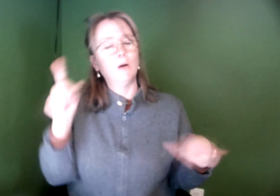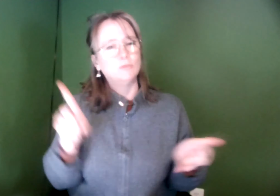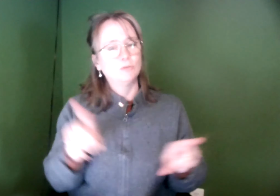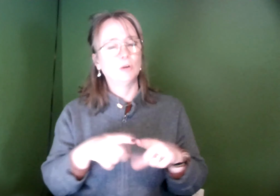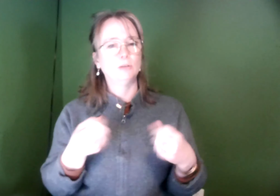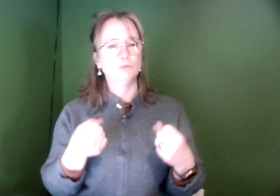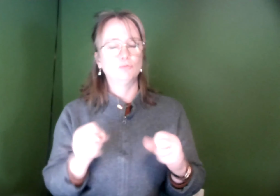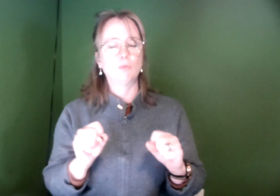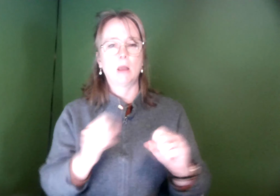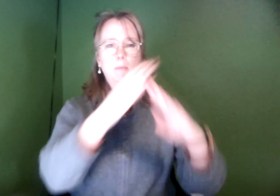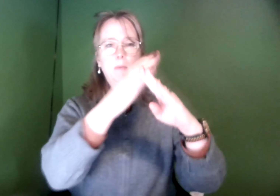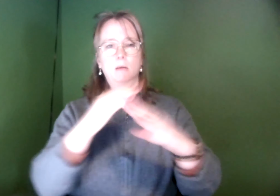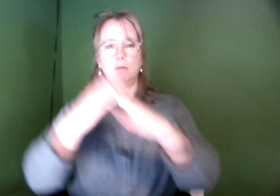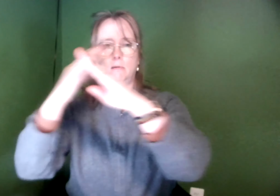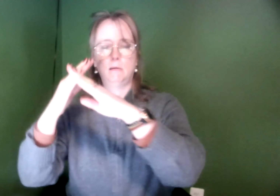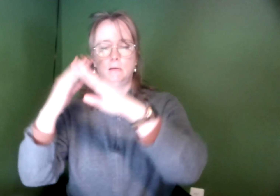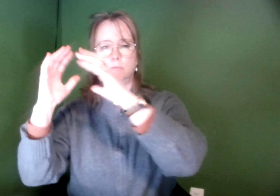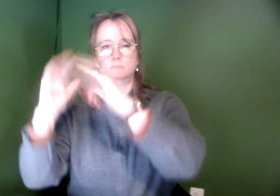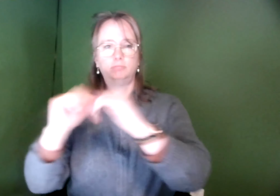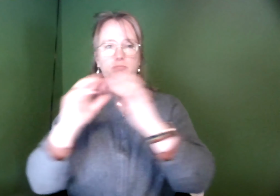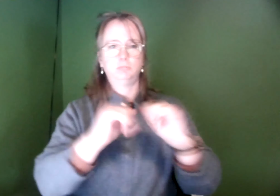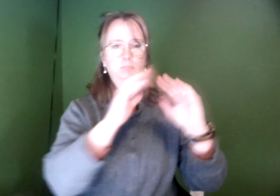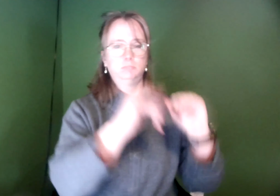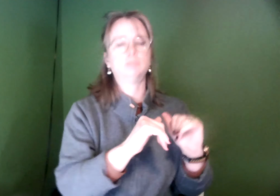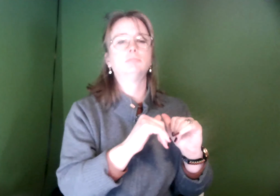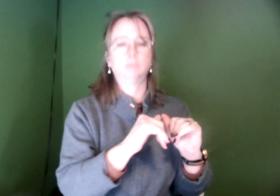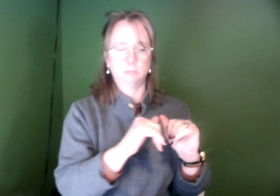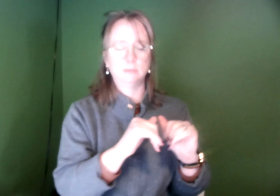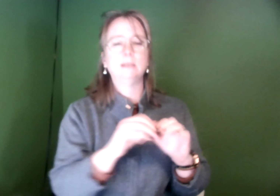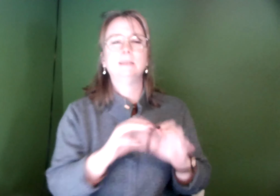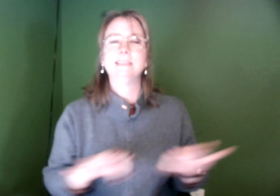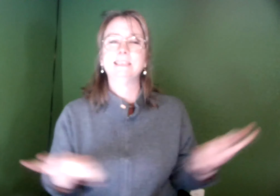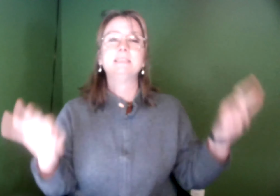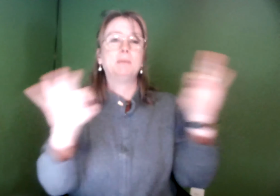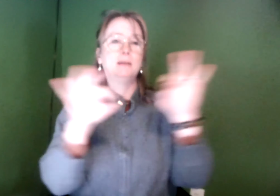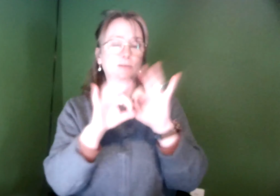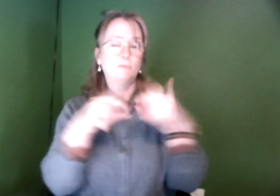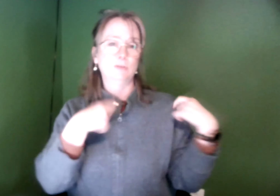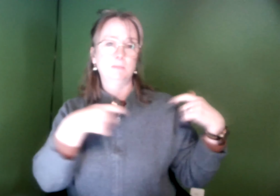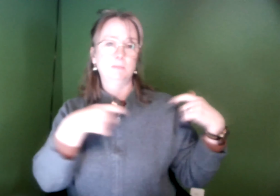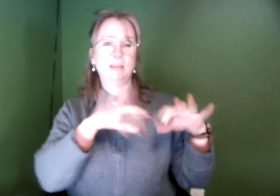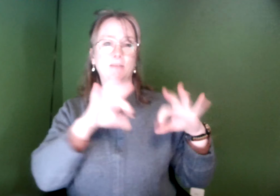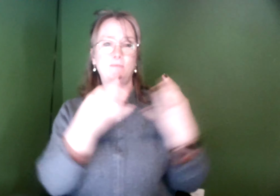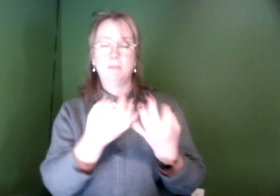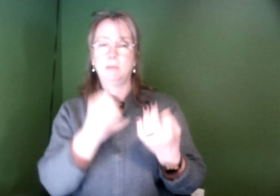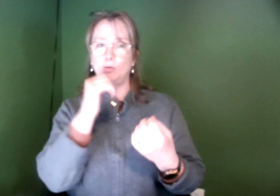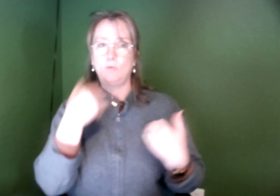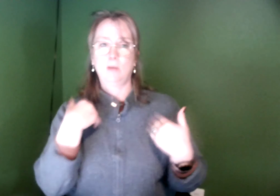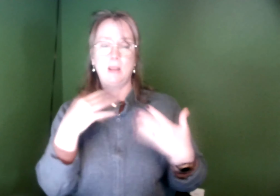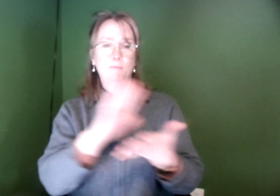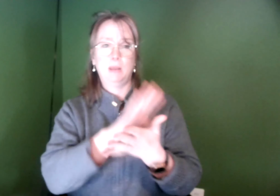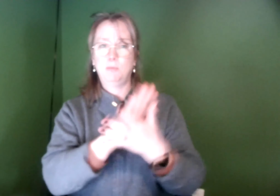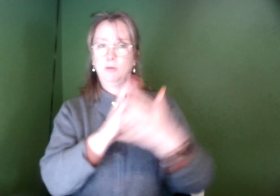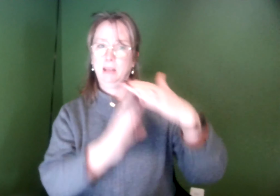take down all the barriers for families, especially monolingual Spanish undocumented immigrant communities, to access